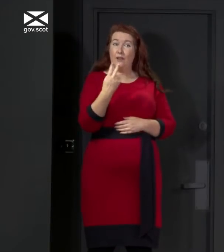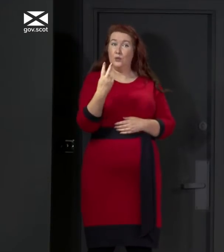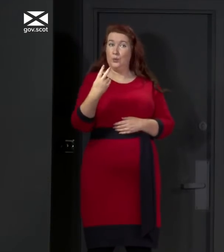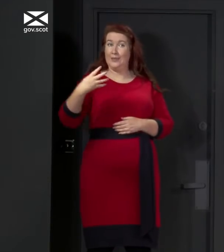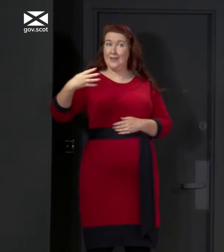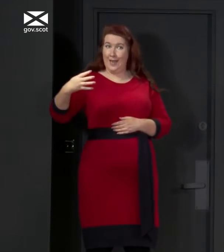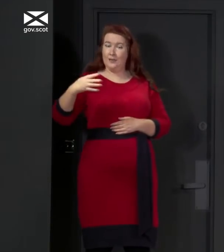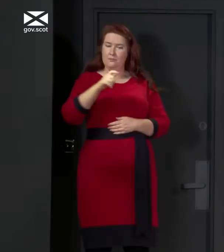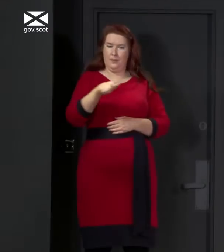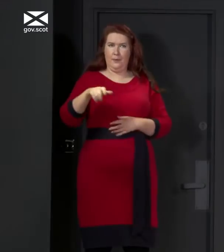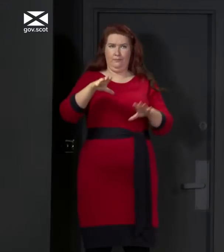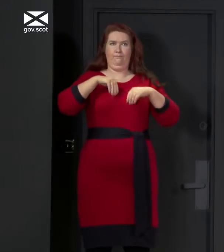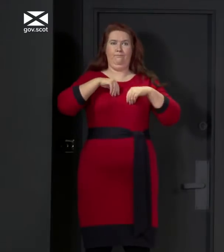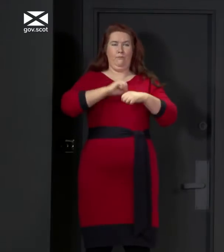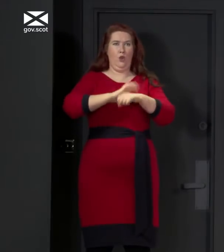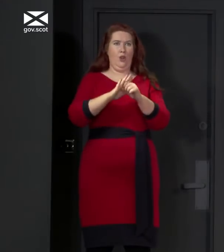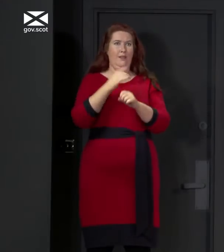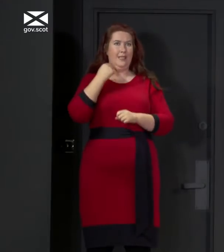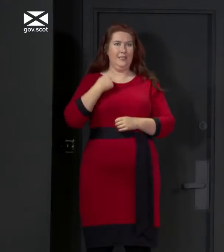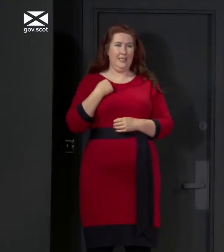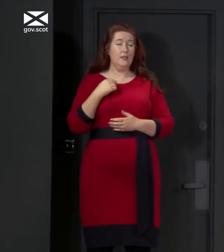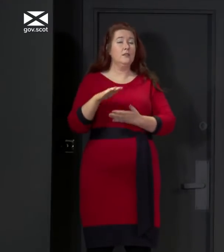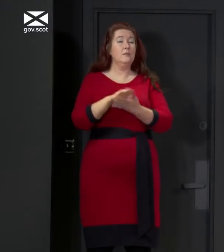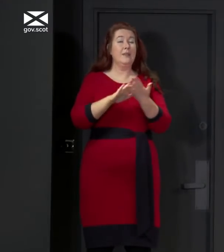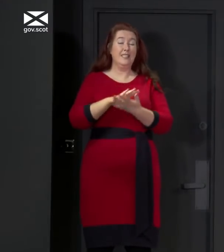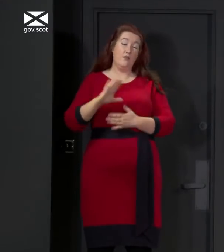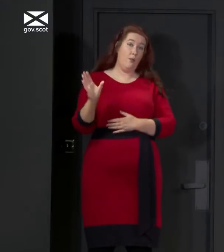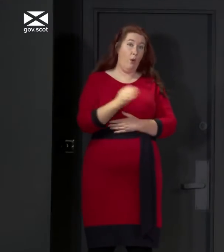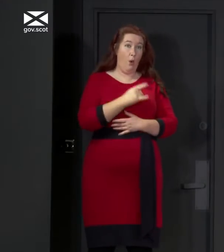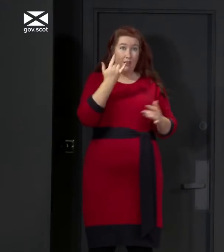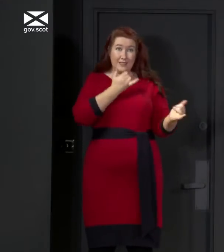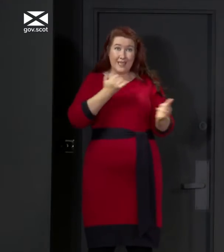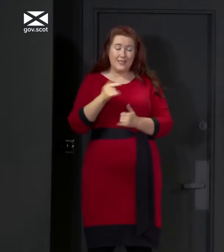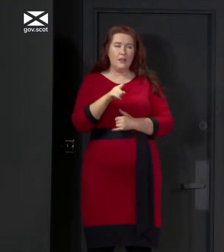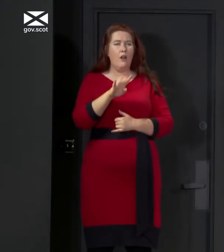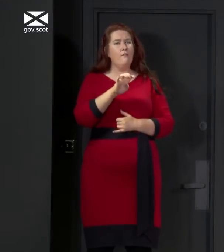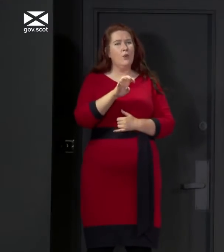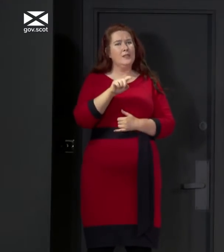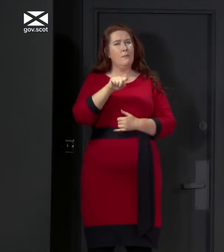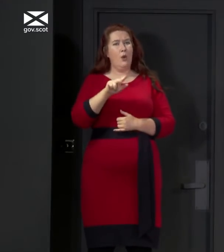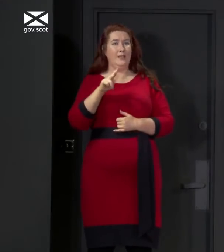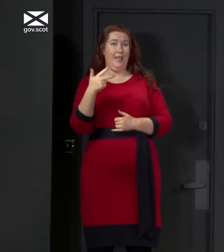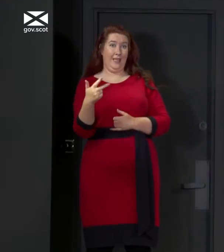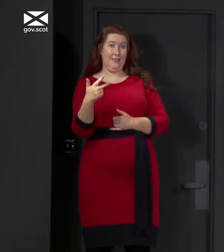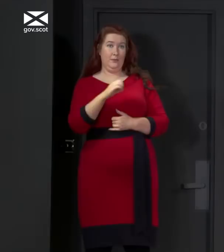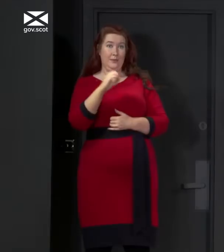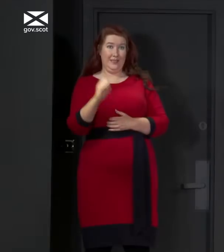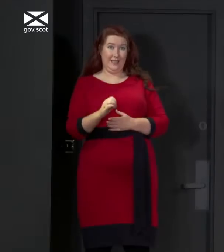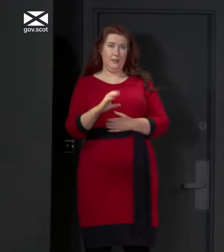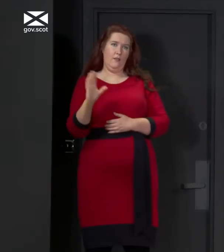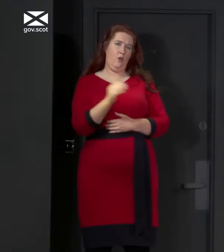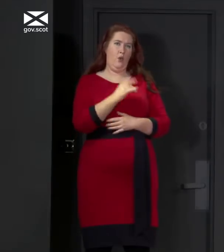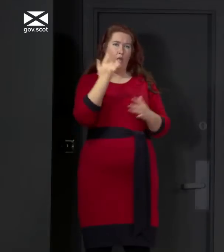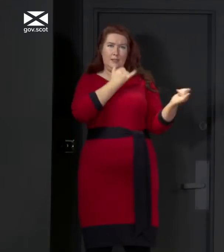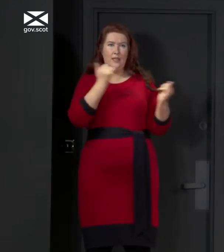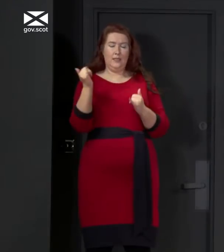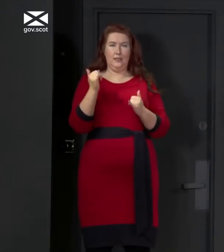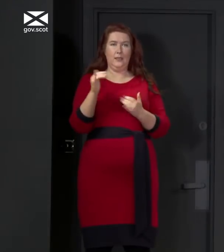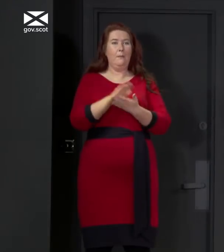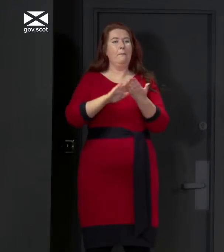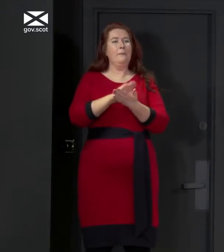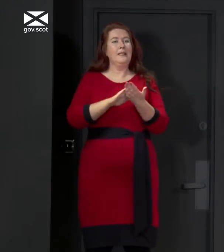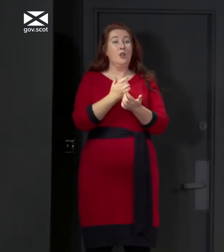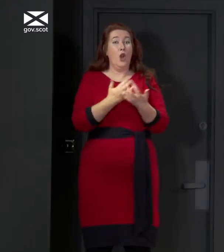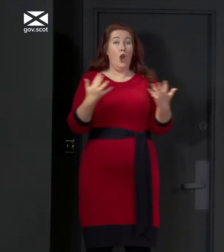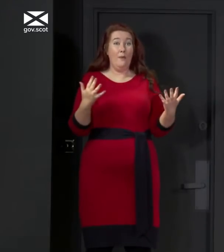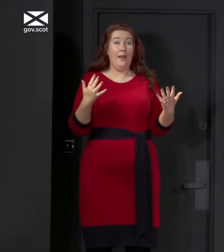2,529. That represents 14.8% of the total number of tests, and it means that the total number of confirmed cases that we now have